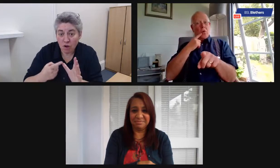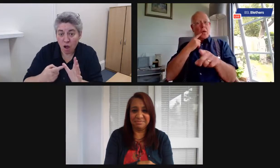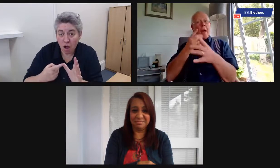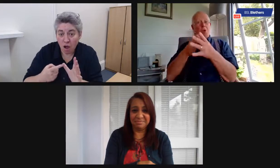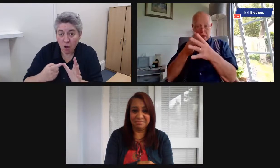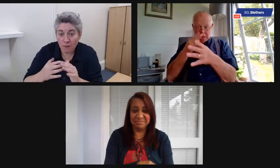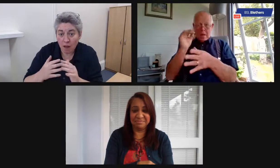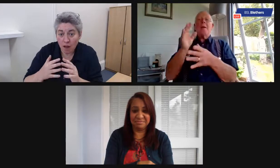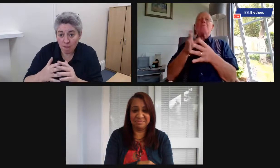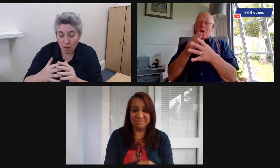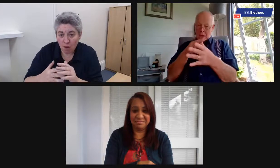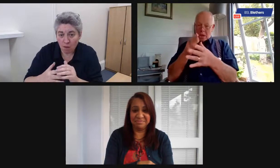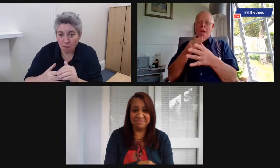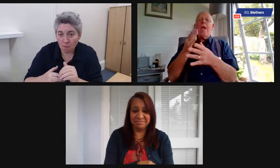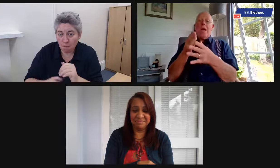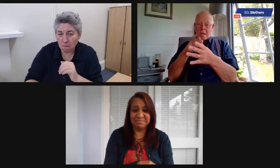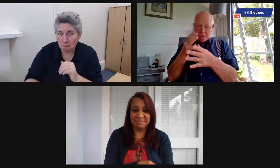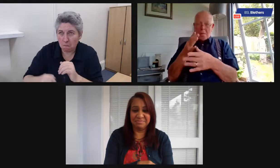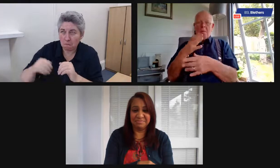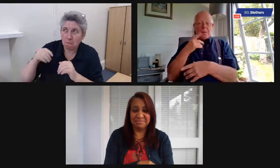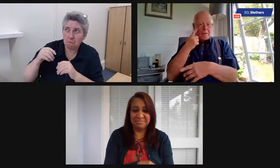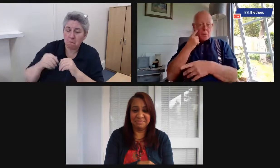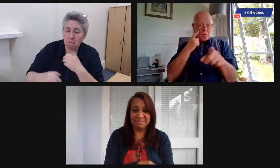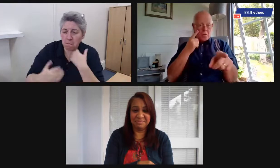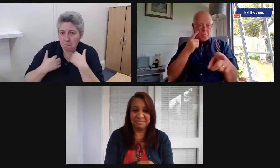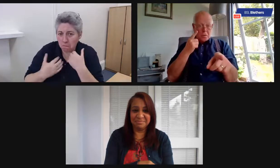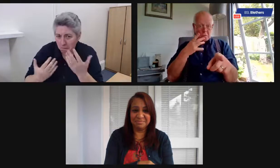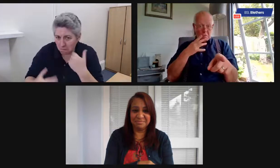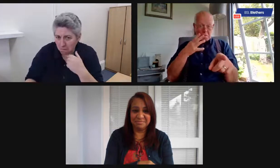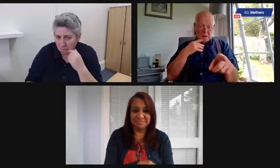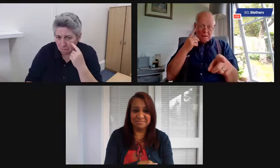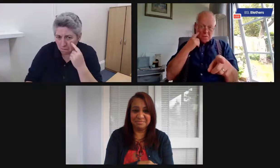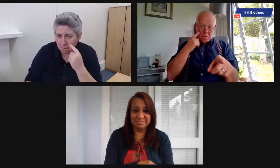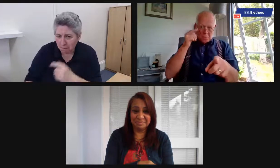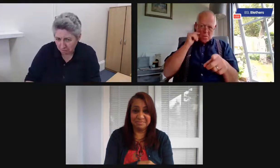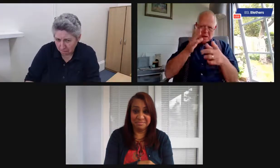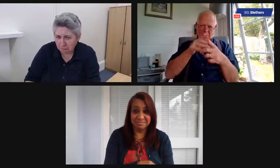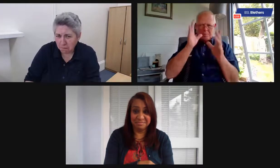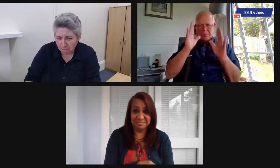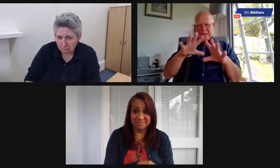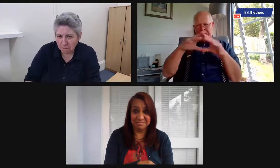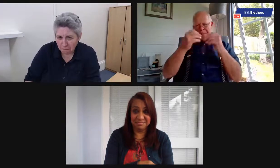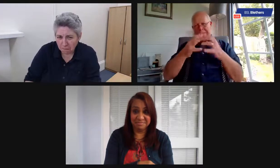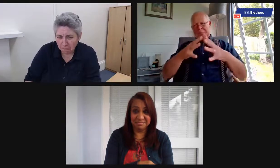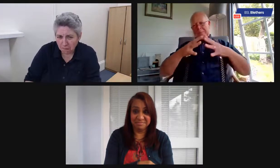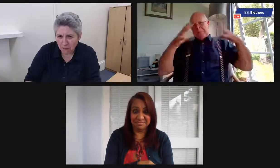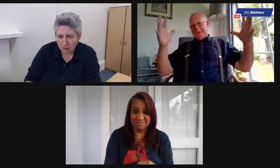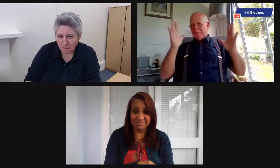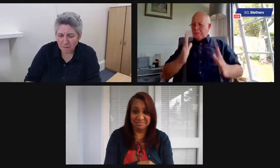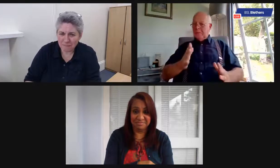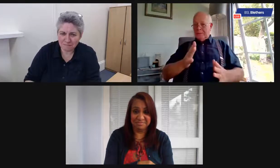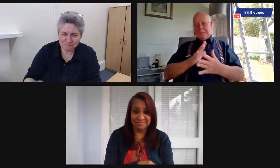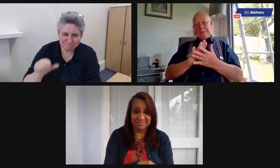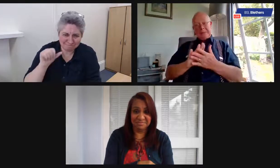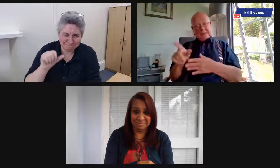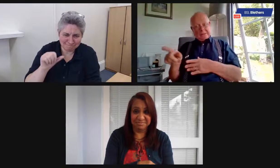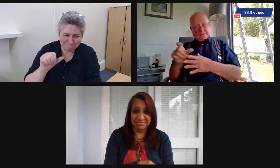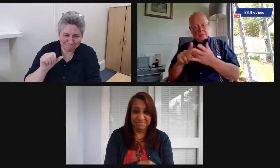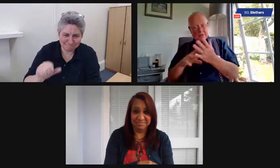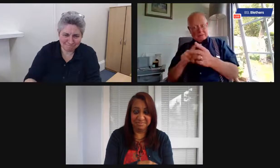have various sizes. Now, over in America, they do things slightly differently. Um, they do everything bigger